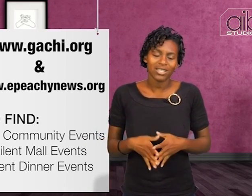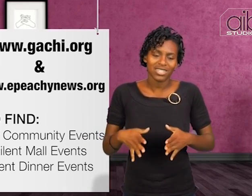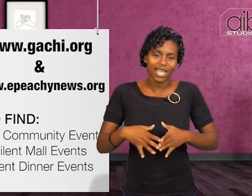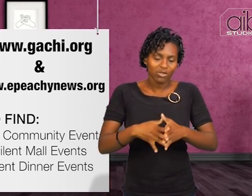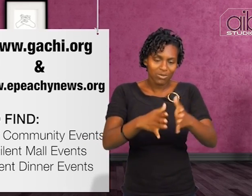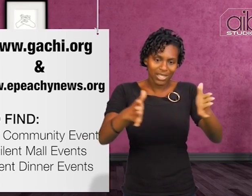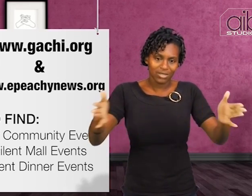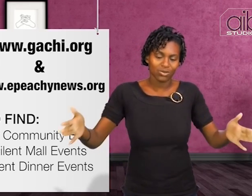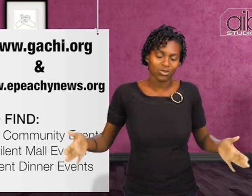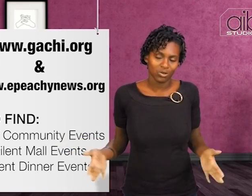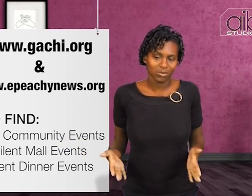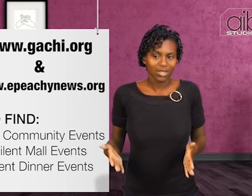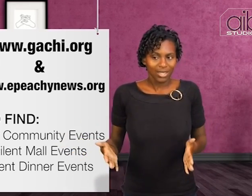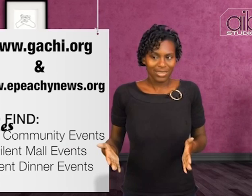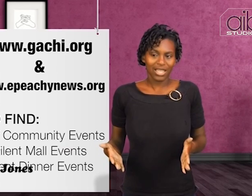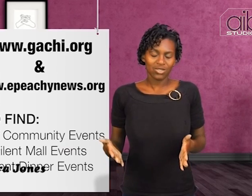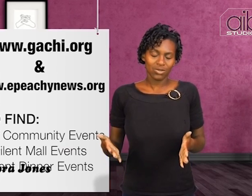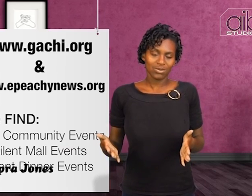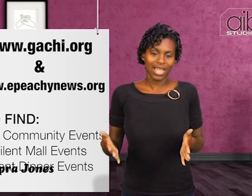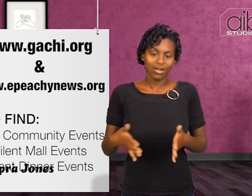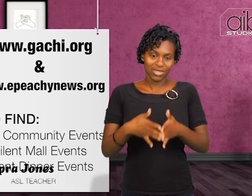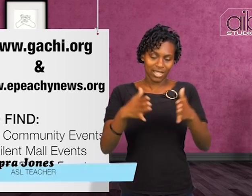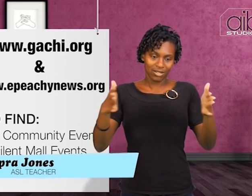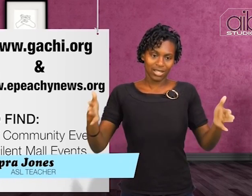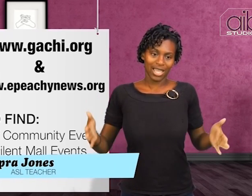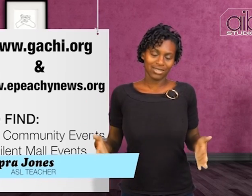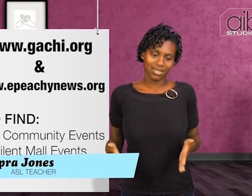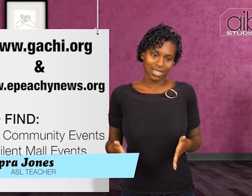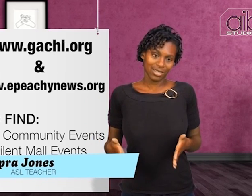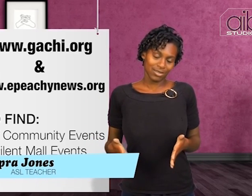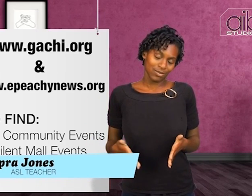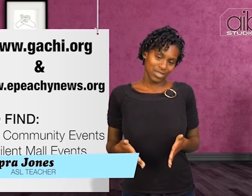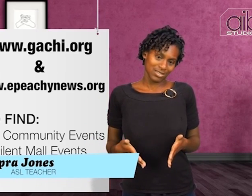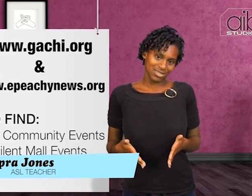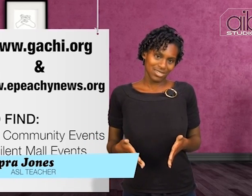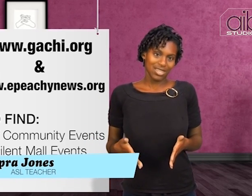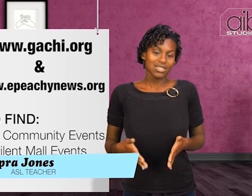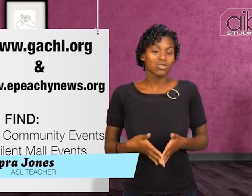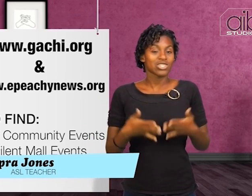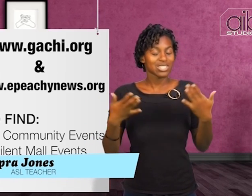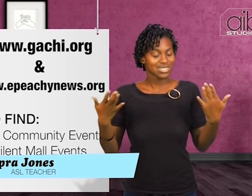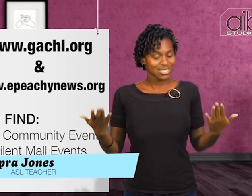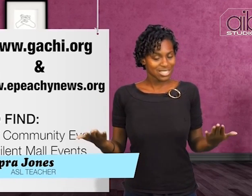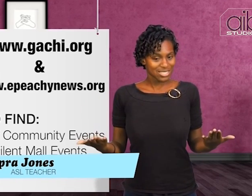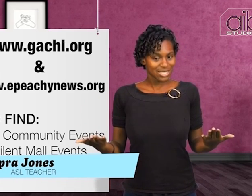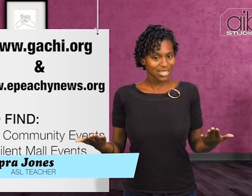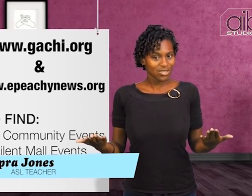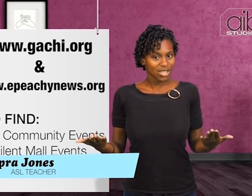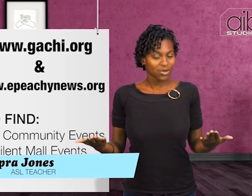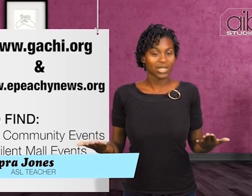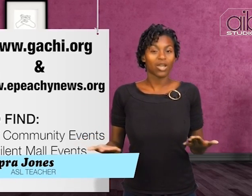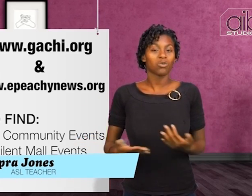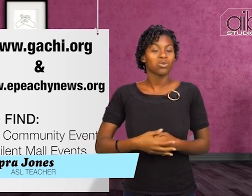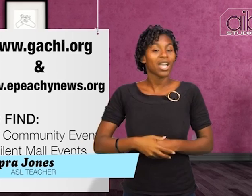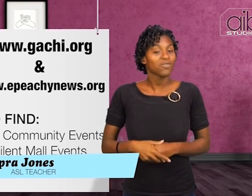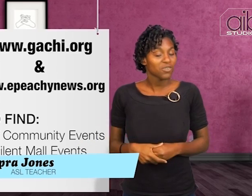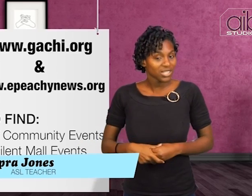to everybody in the group that are there at the event. So just to let you know, and I hope you have fun at